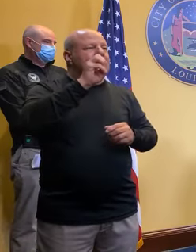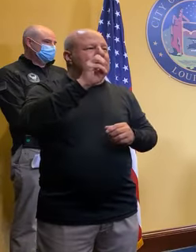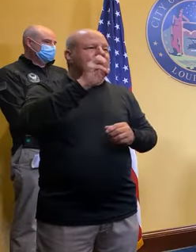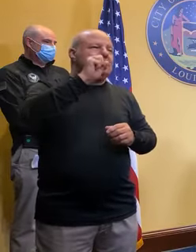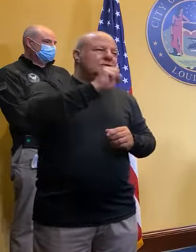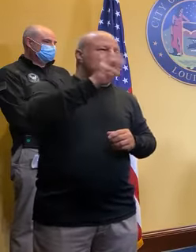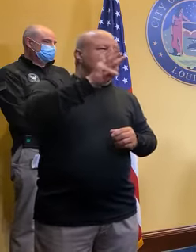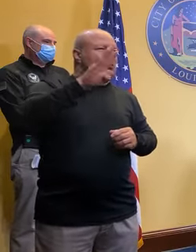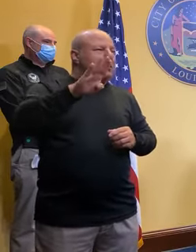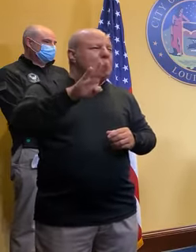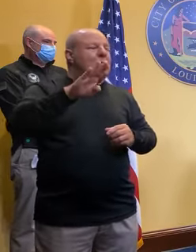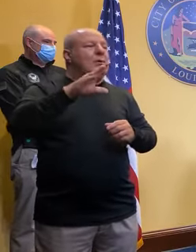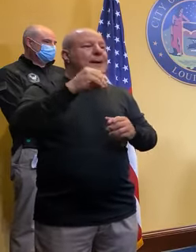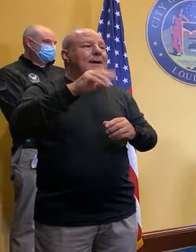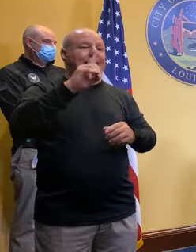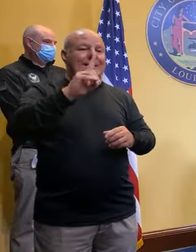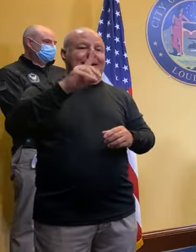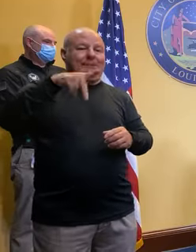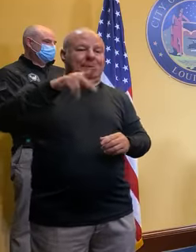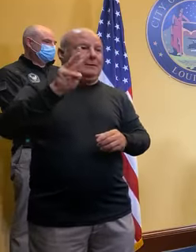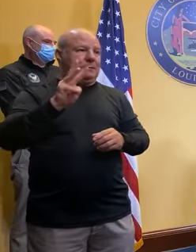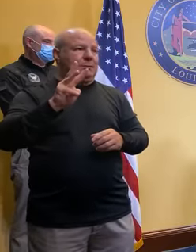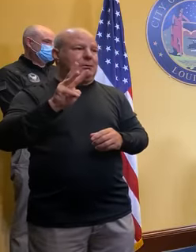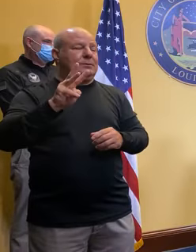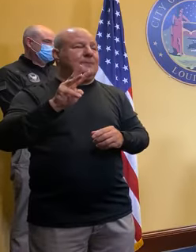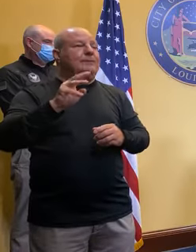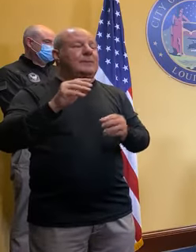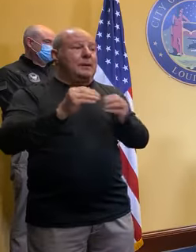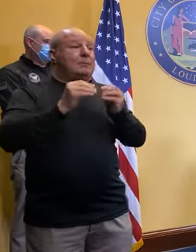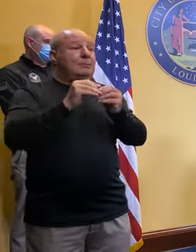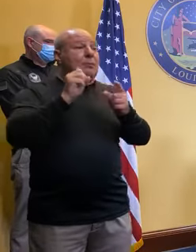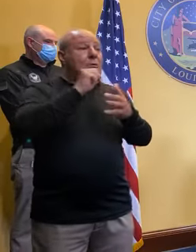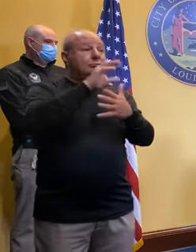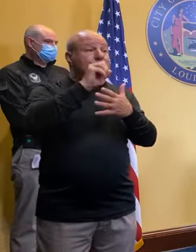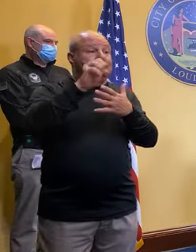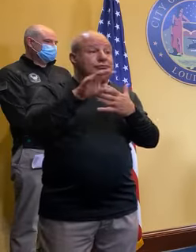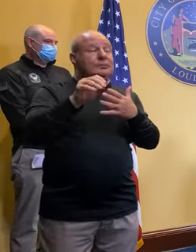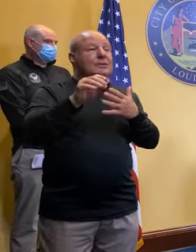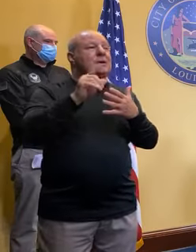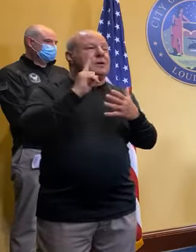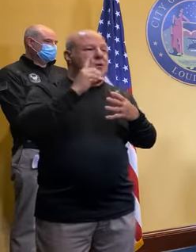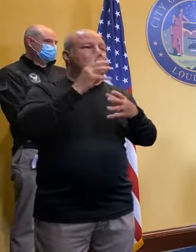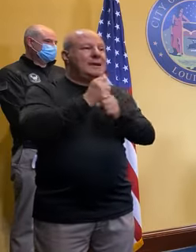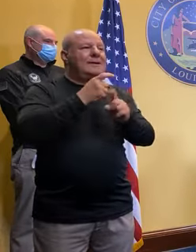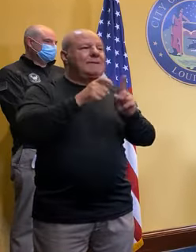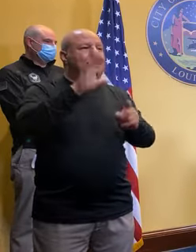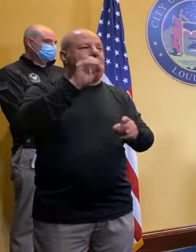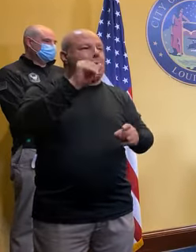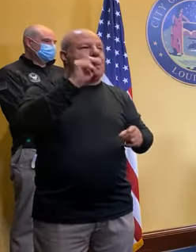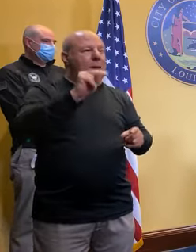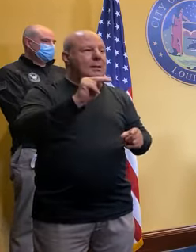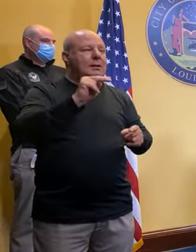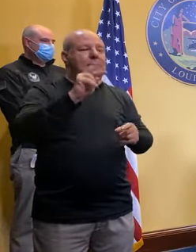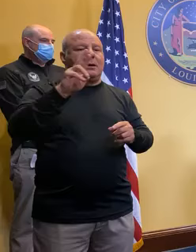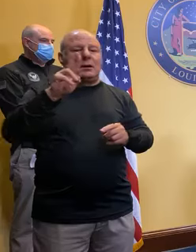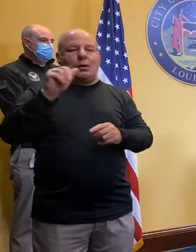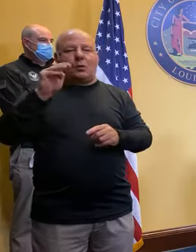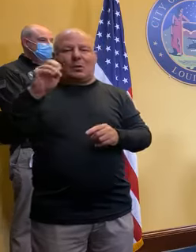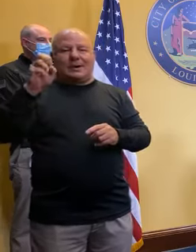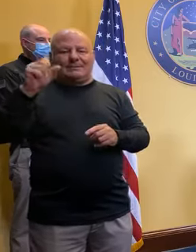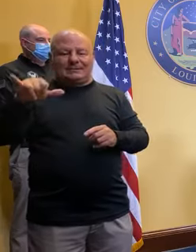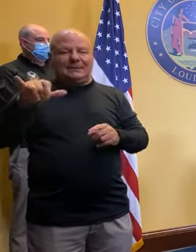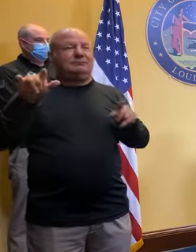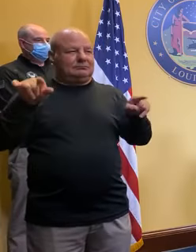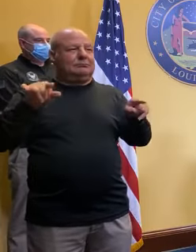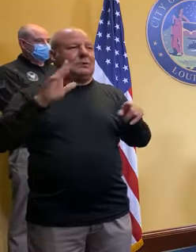well as DPW. There is more updates that will you'll get from Colin, you'll also get from Ramsey,